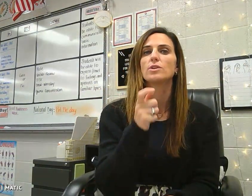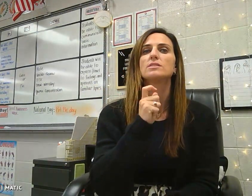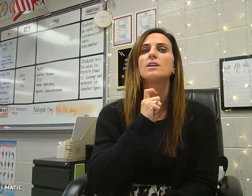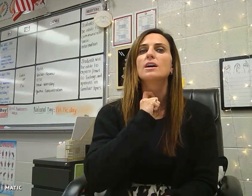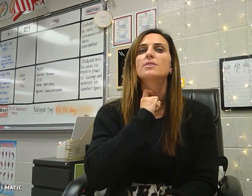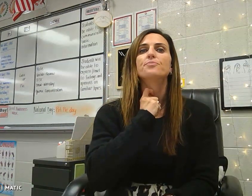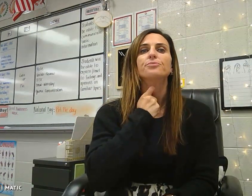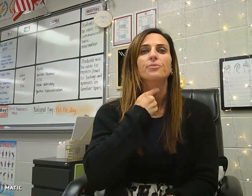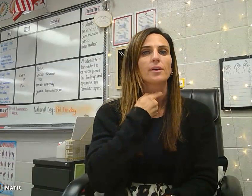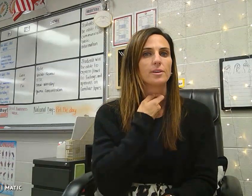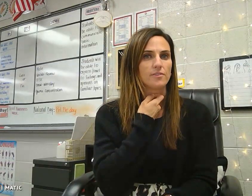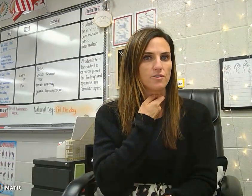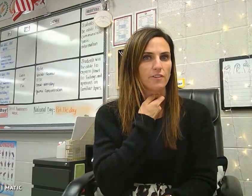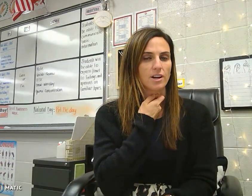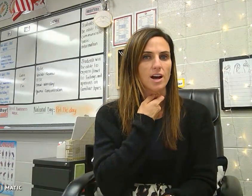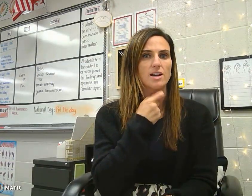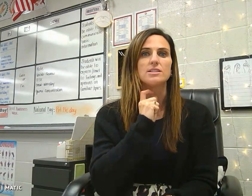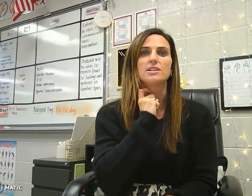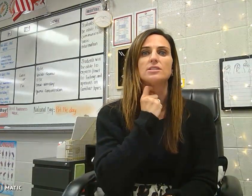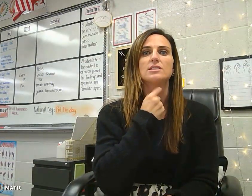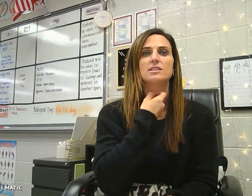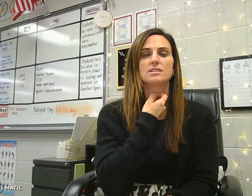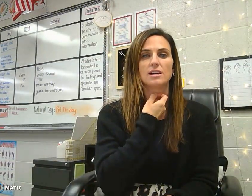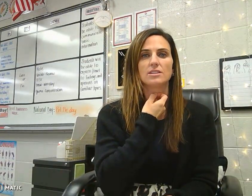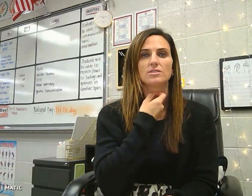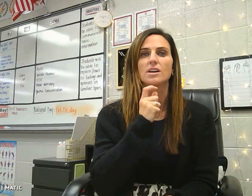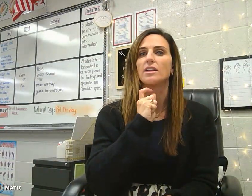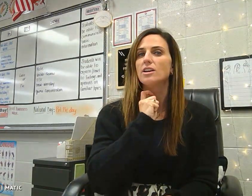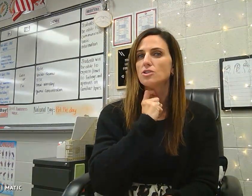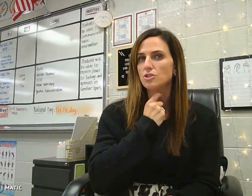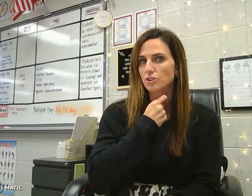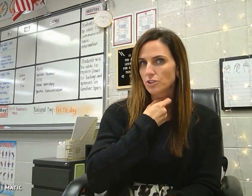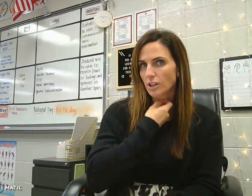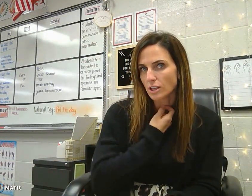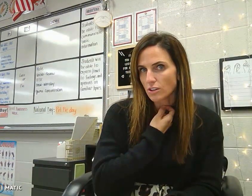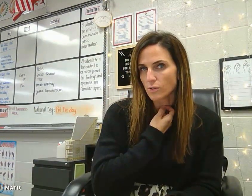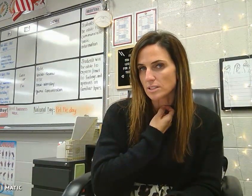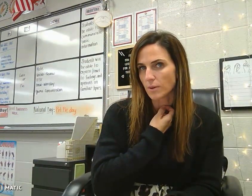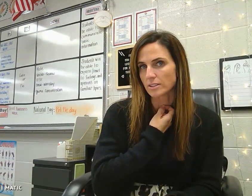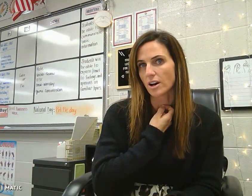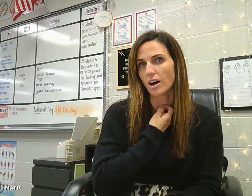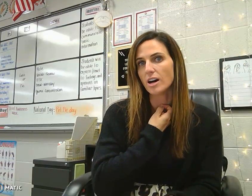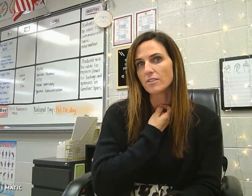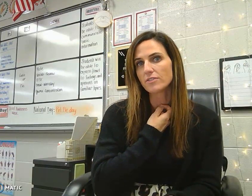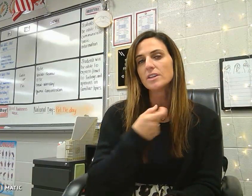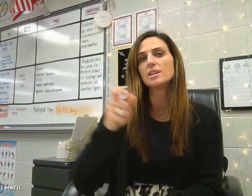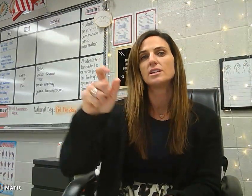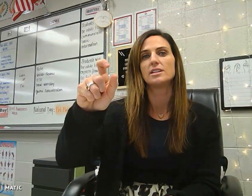voice. If you forgot, here is the sign. It's kind of like you're turning your voice box off. It